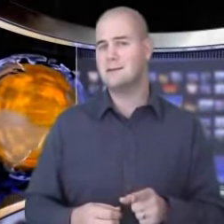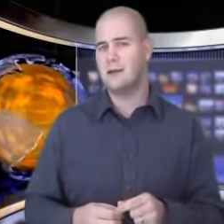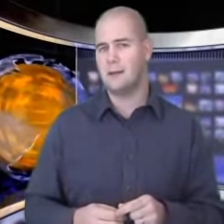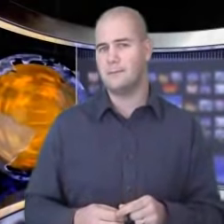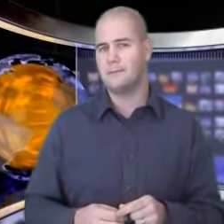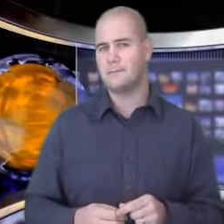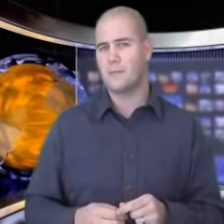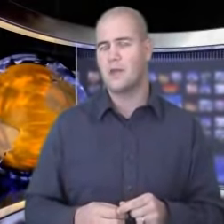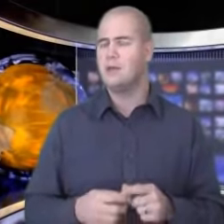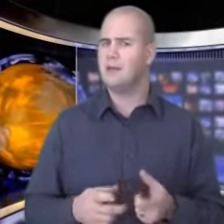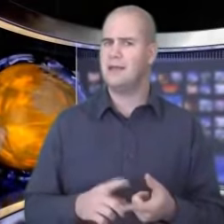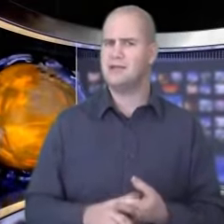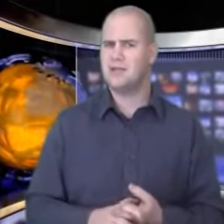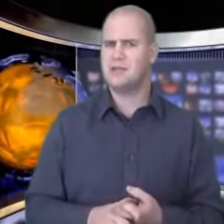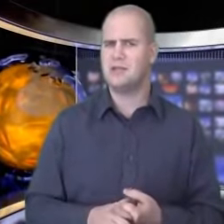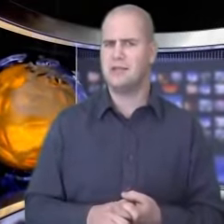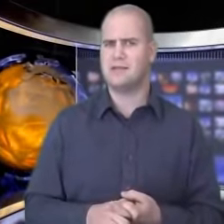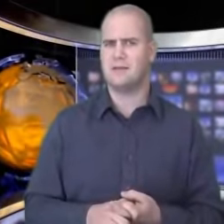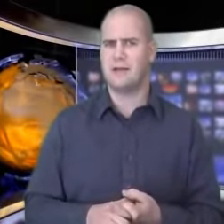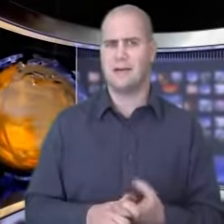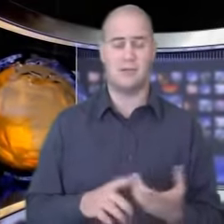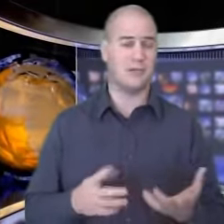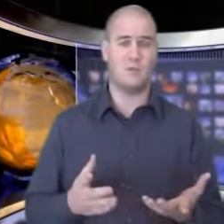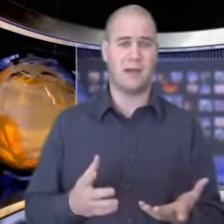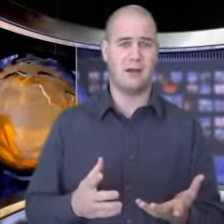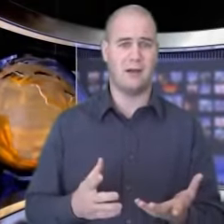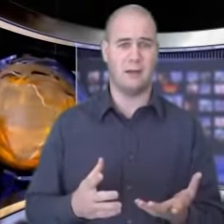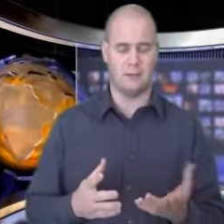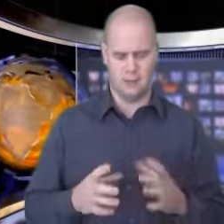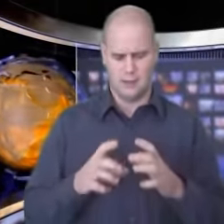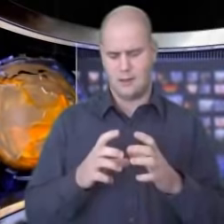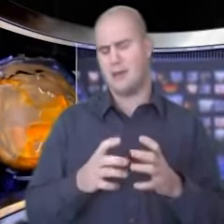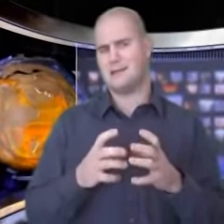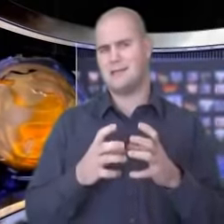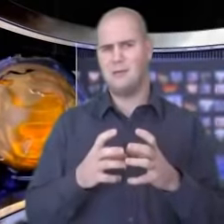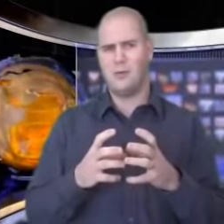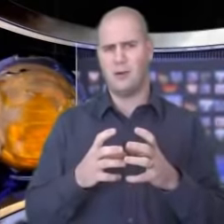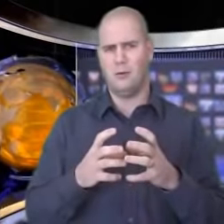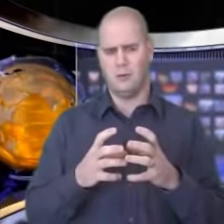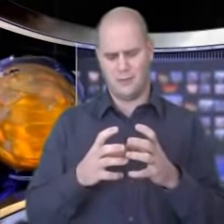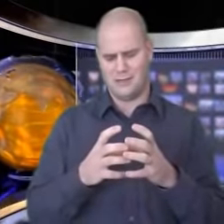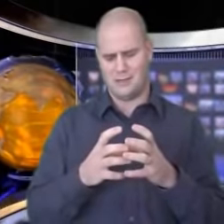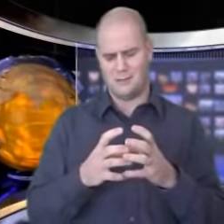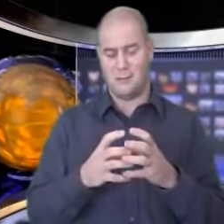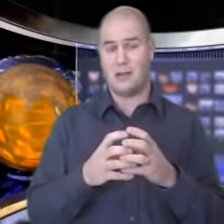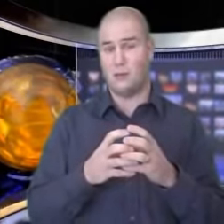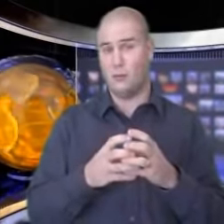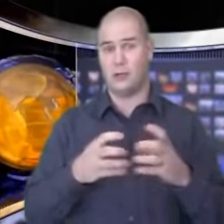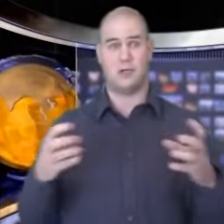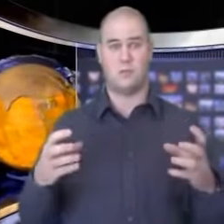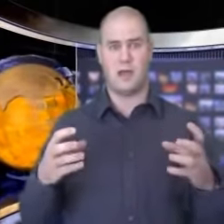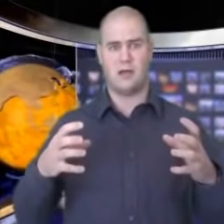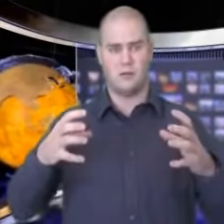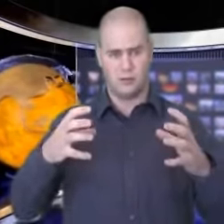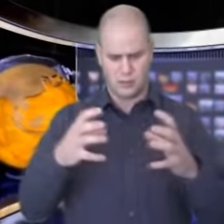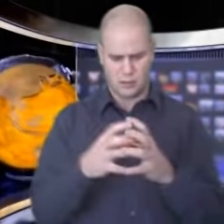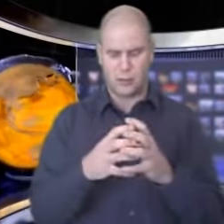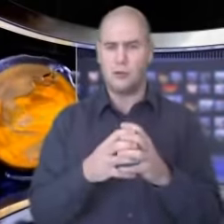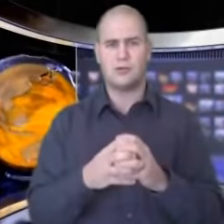same. You can't change the density of an object just by cutting it. That same amount of wood, we didn't make the wood expand or get closer